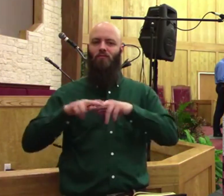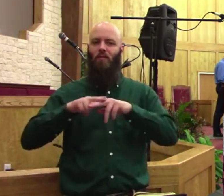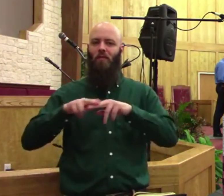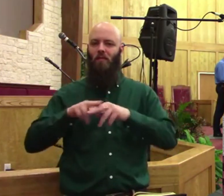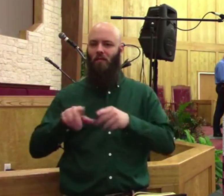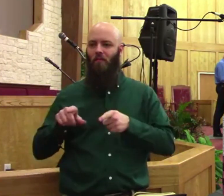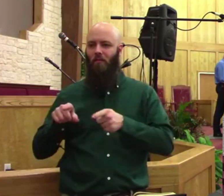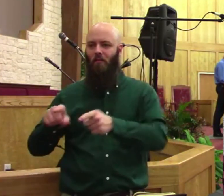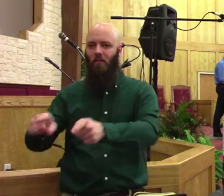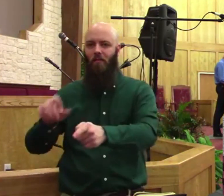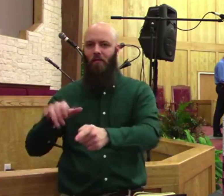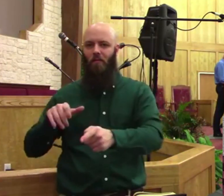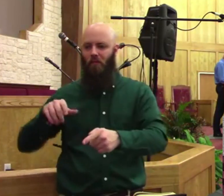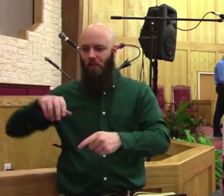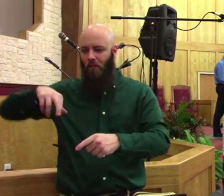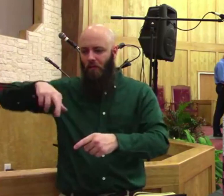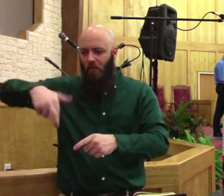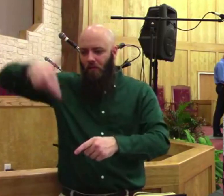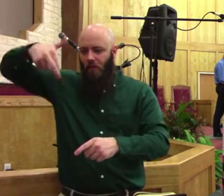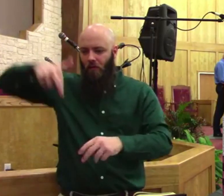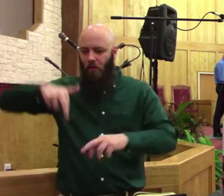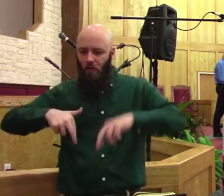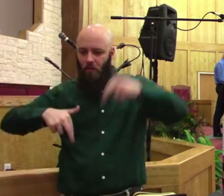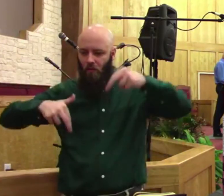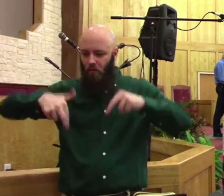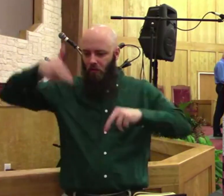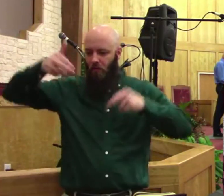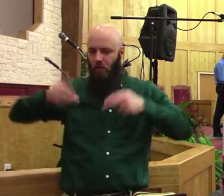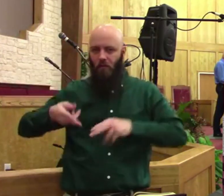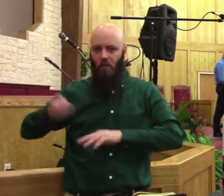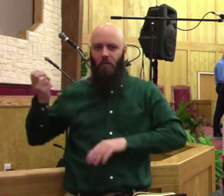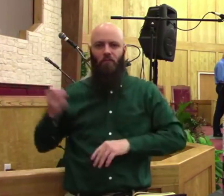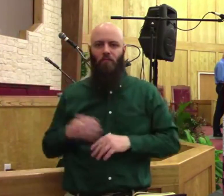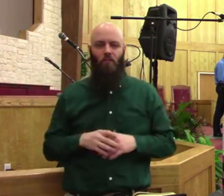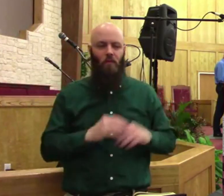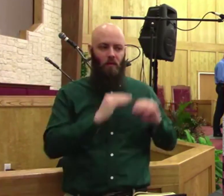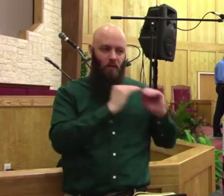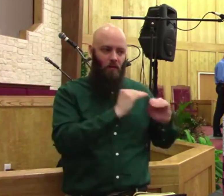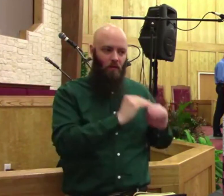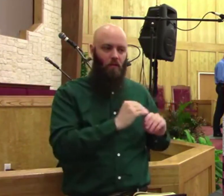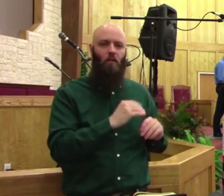Daniel's point is Belshazzar knew and it didn't matter at all.